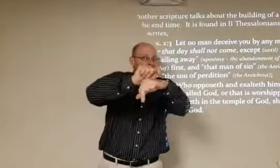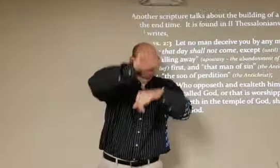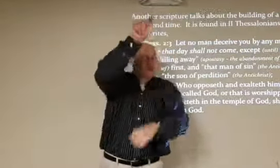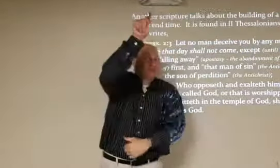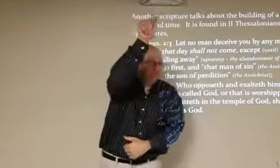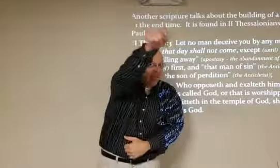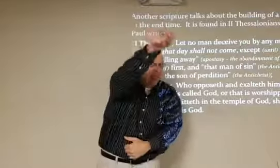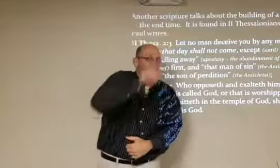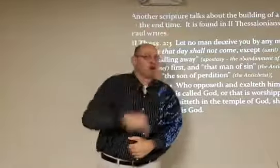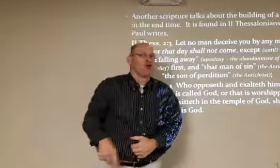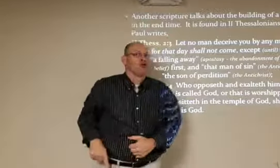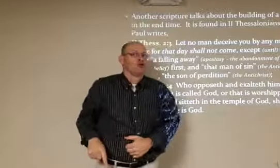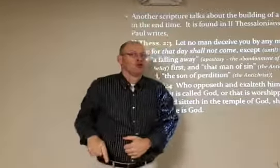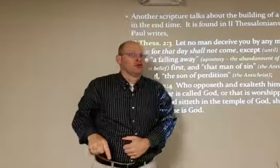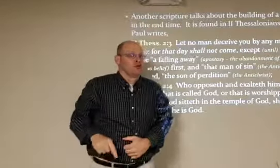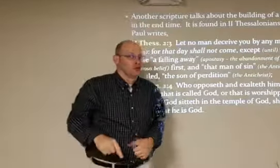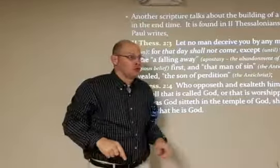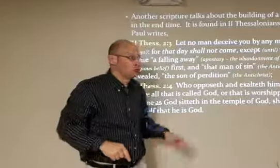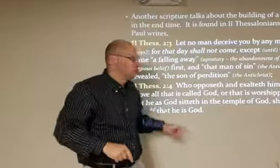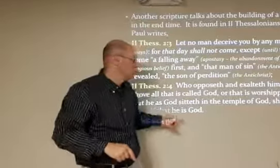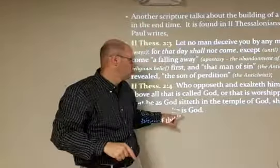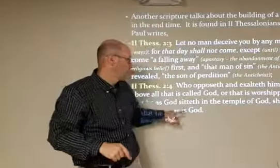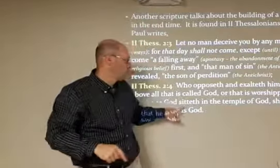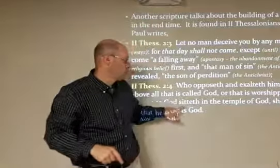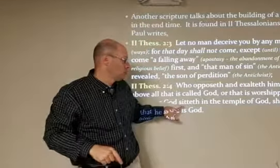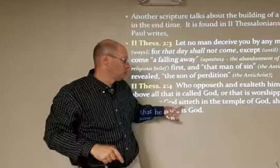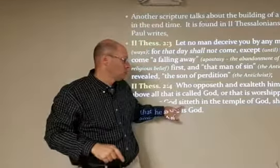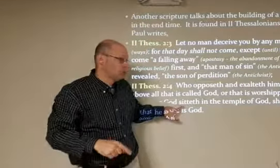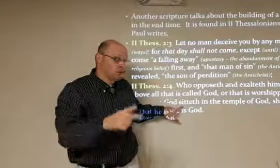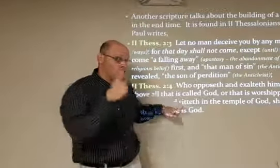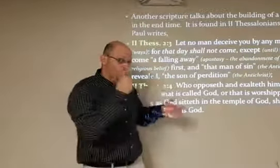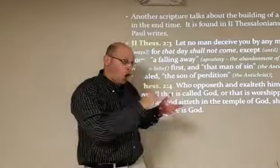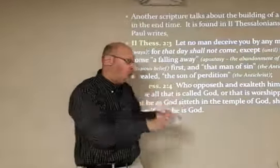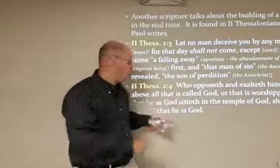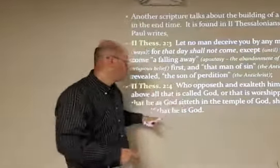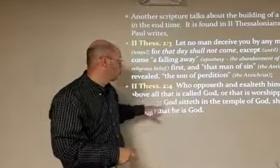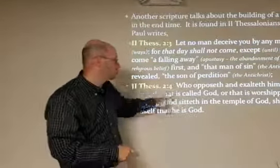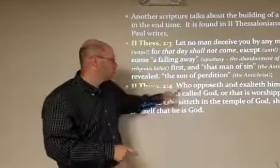The temple this is talking about the temple being built in the holy city.